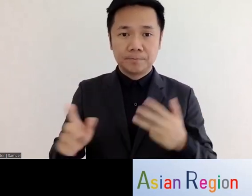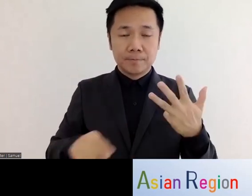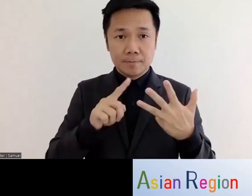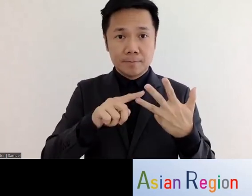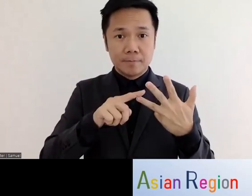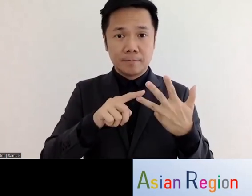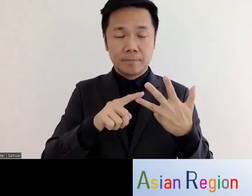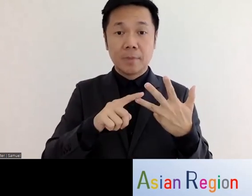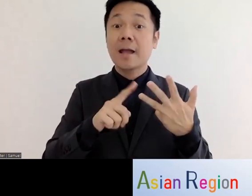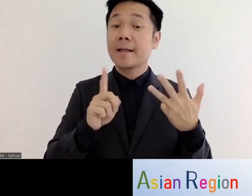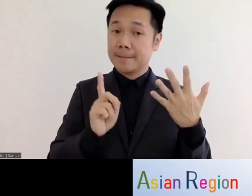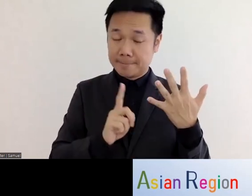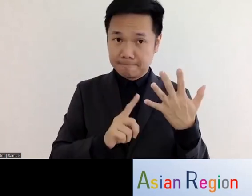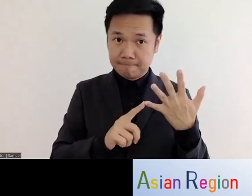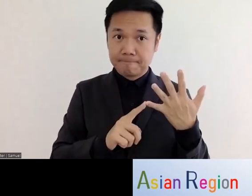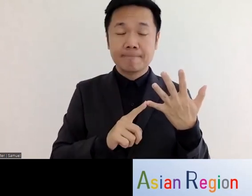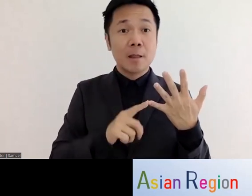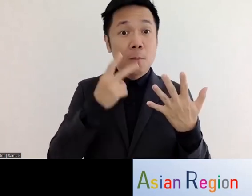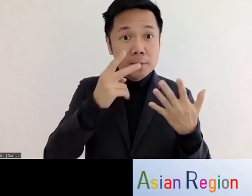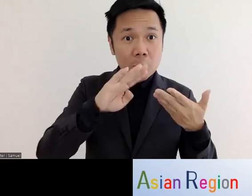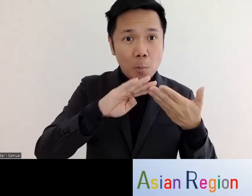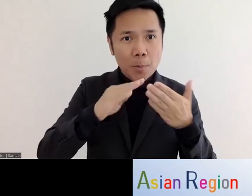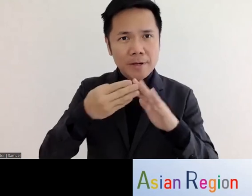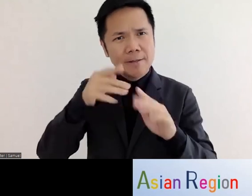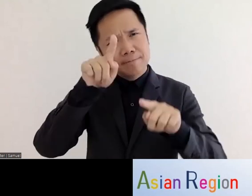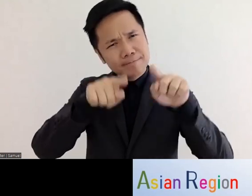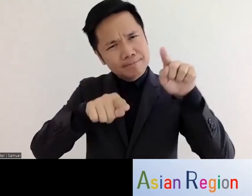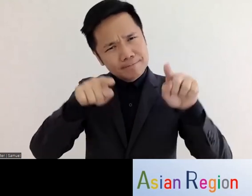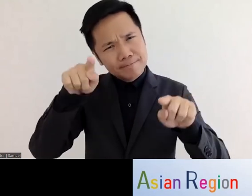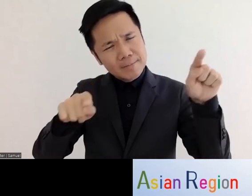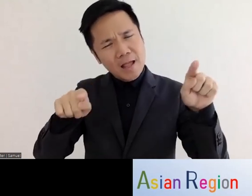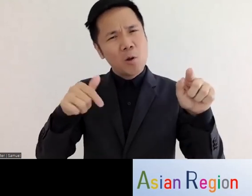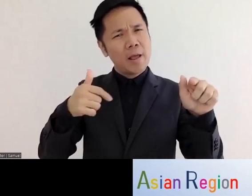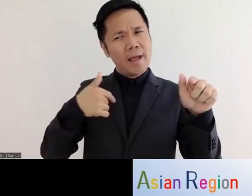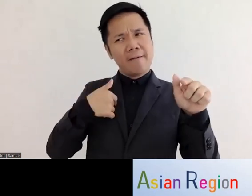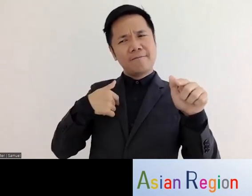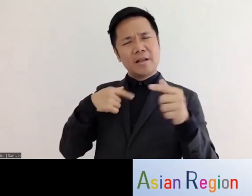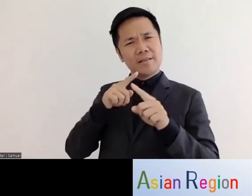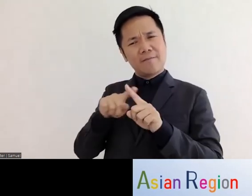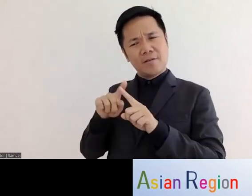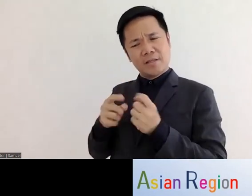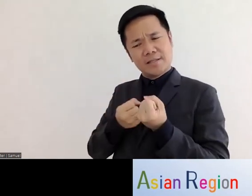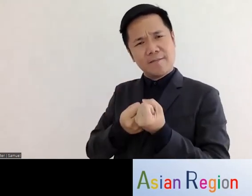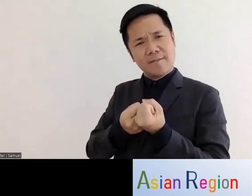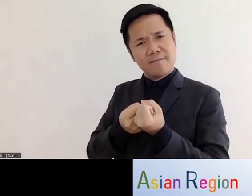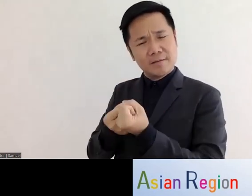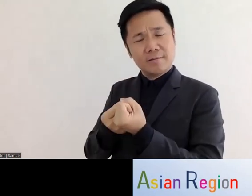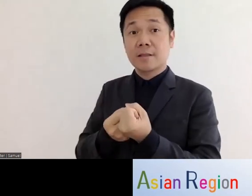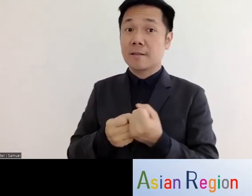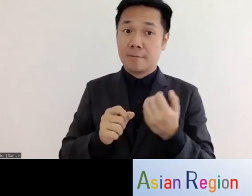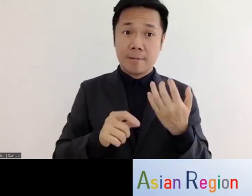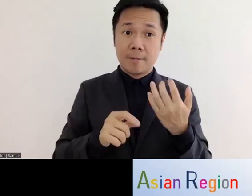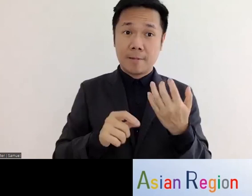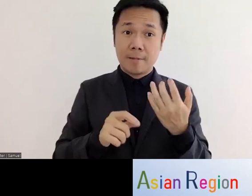the diversity of community-based support services, funding to develop program to stop